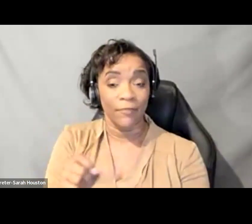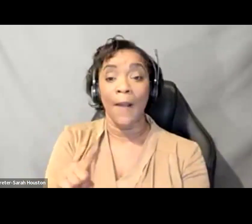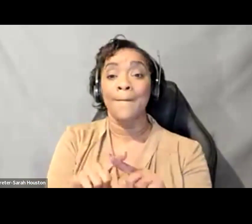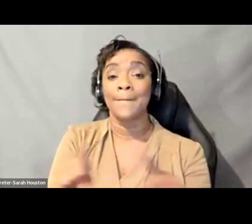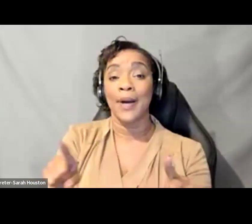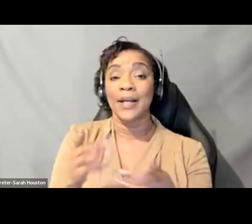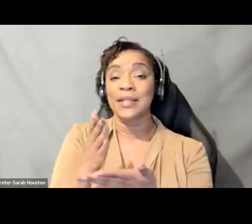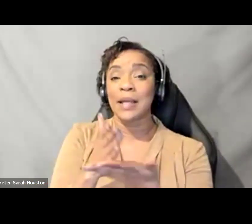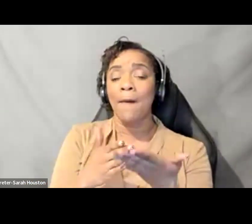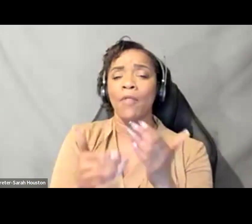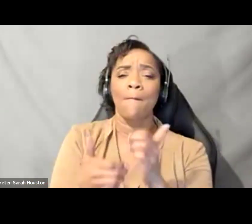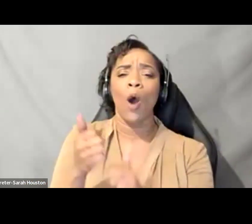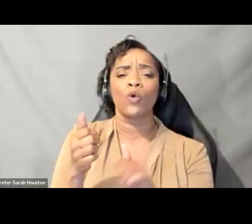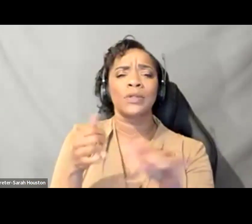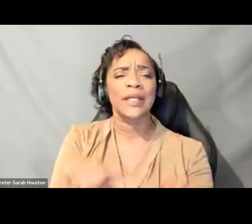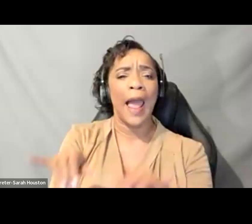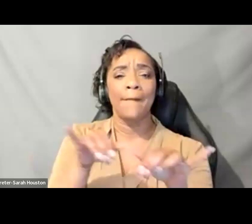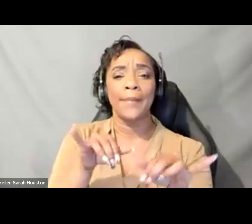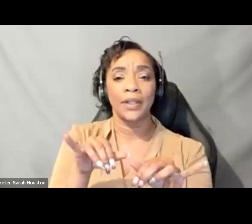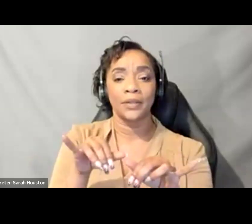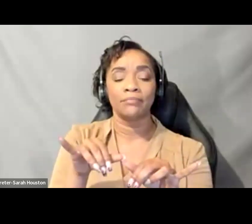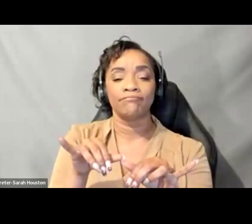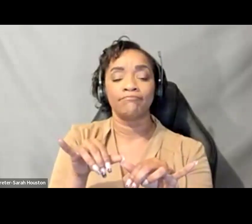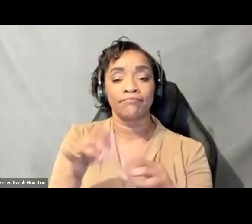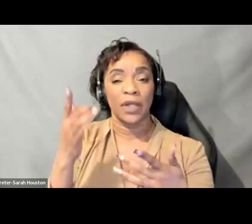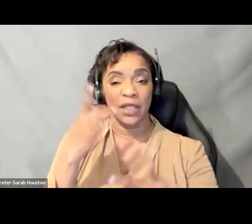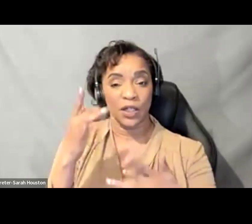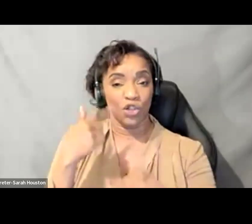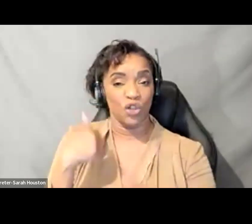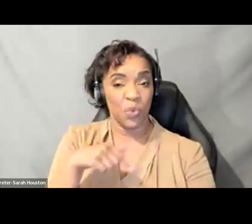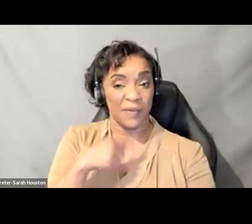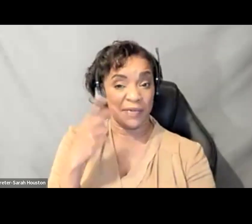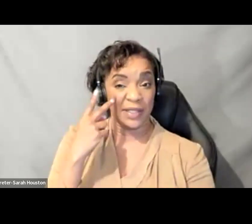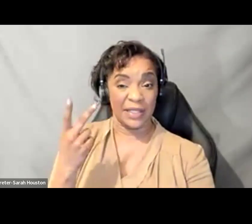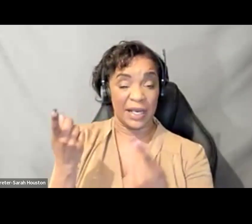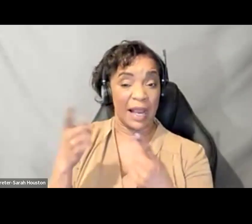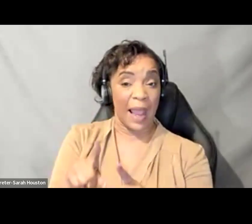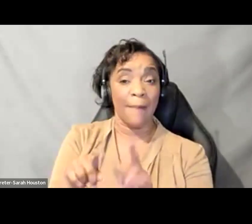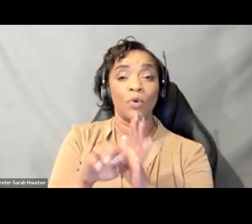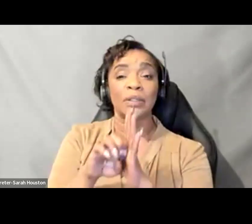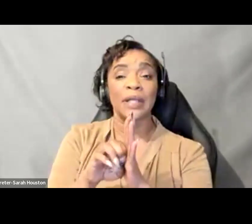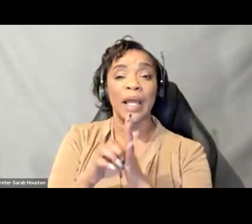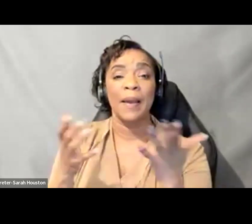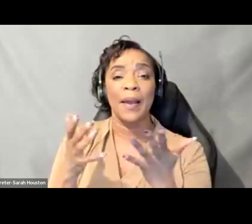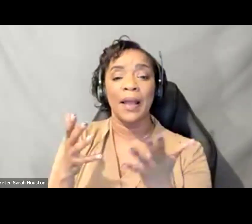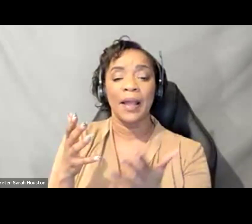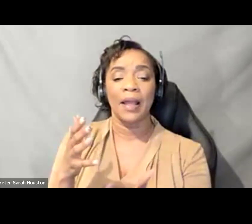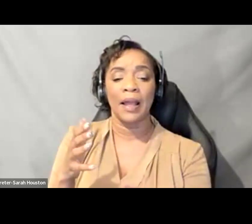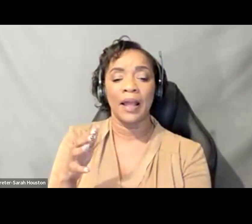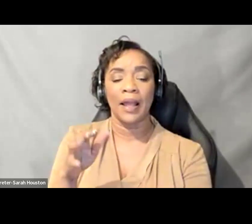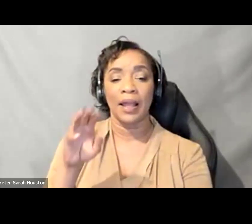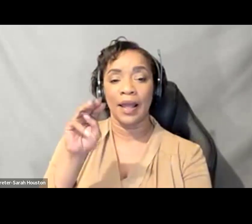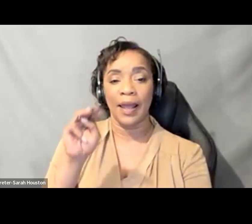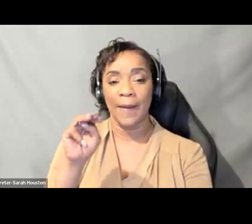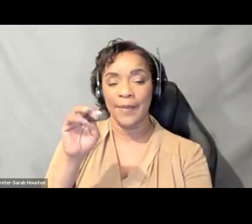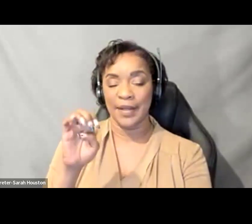post-viral conditions, or ones that we've seen for a while, an example would be ME/CFS,